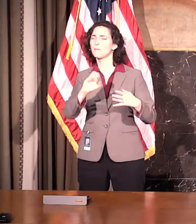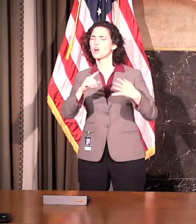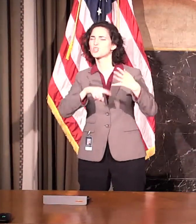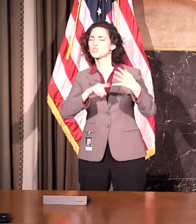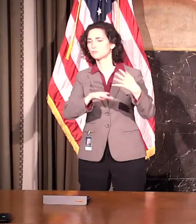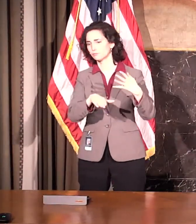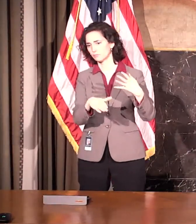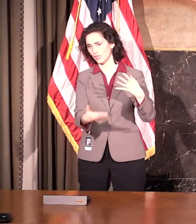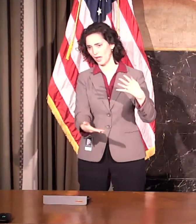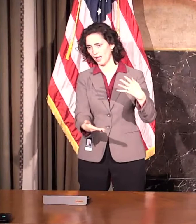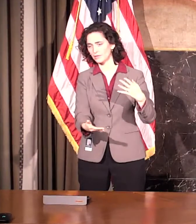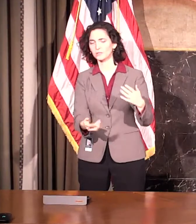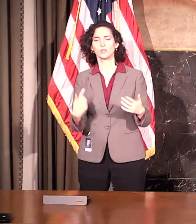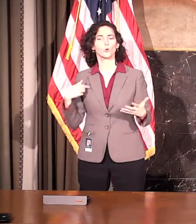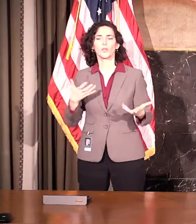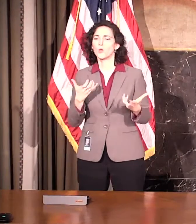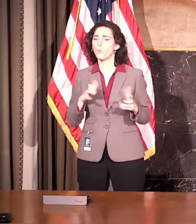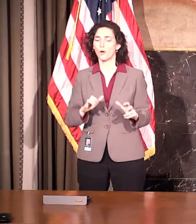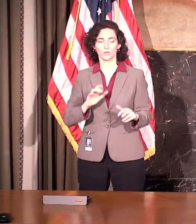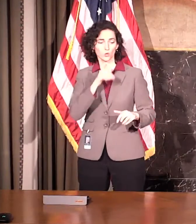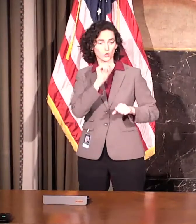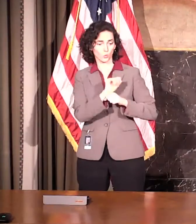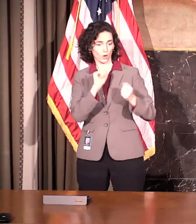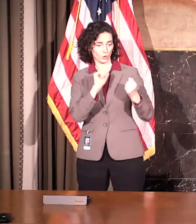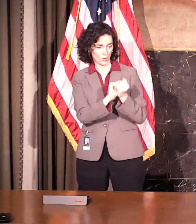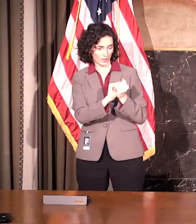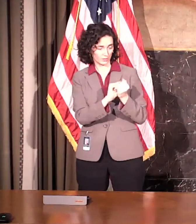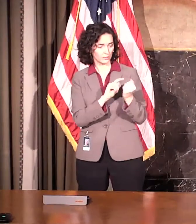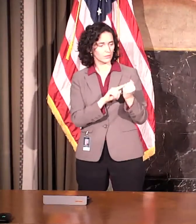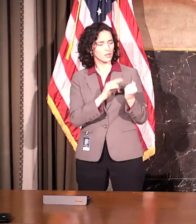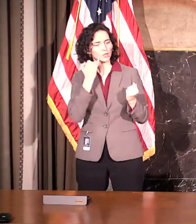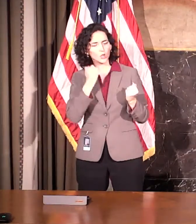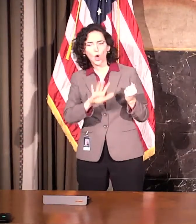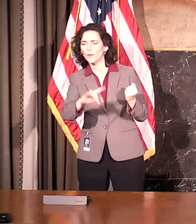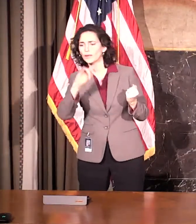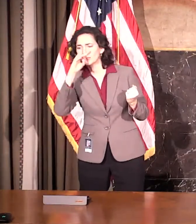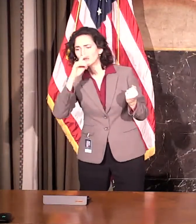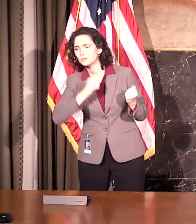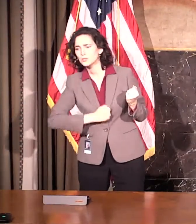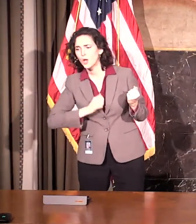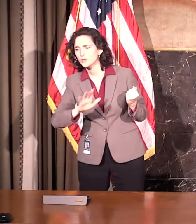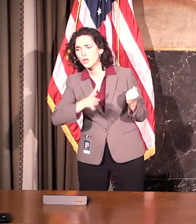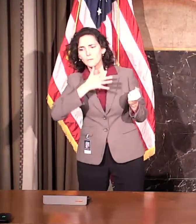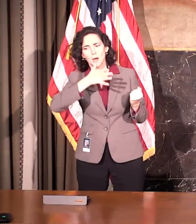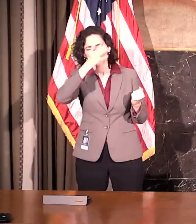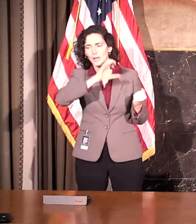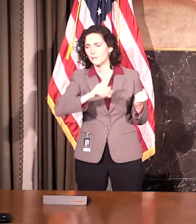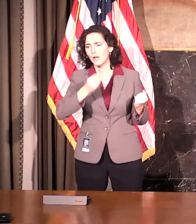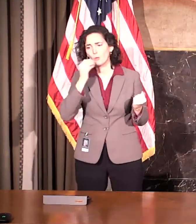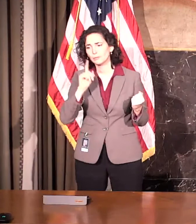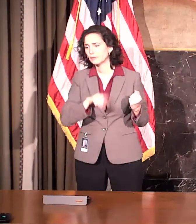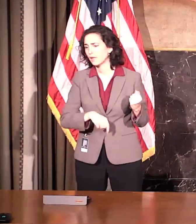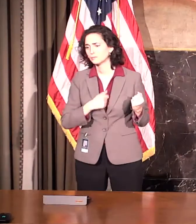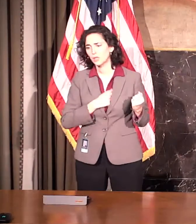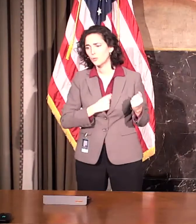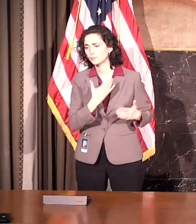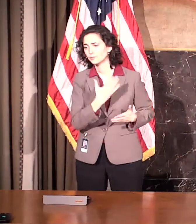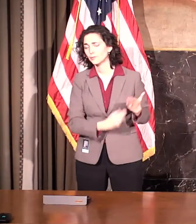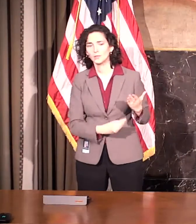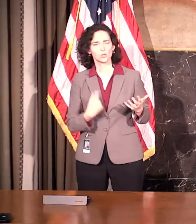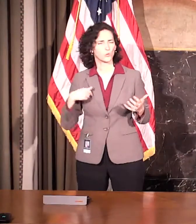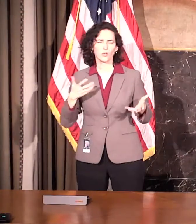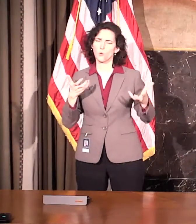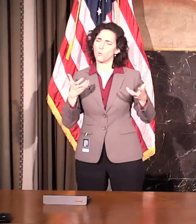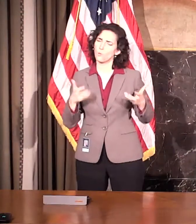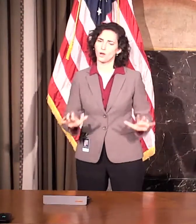of our colleagues' kids and say that your mom or dad isn't coming home is what we are doing. So we stood in